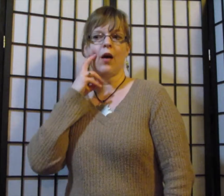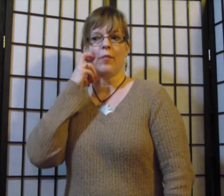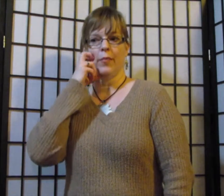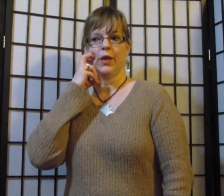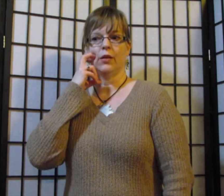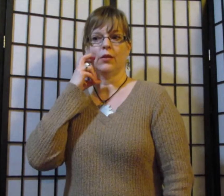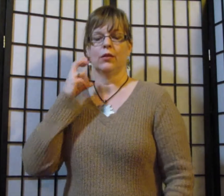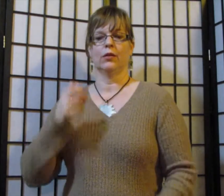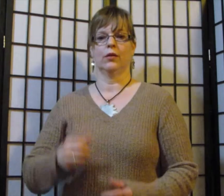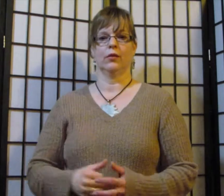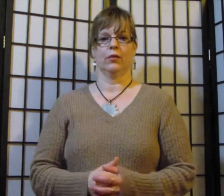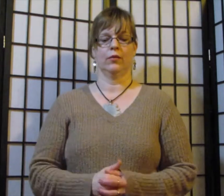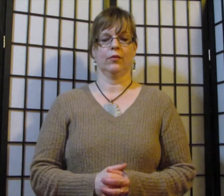Gum.